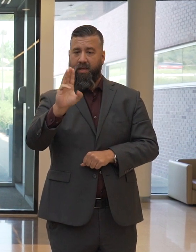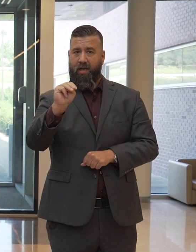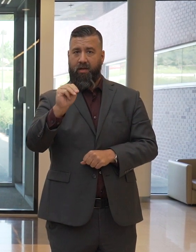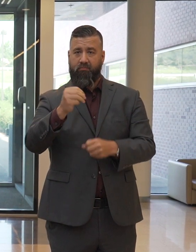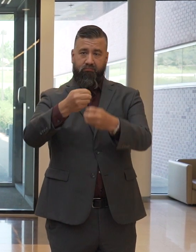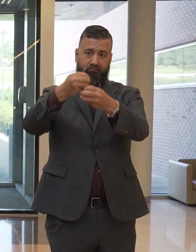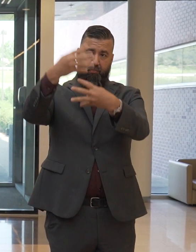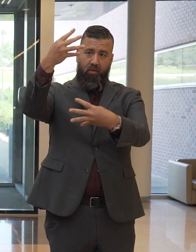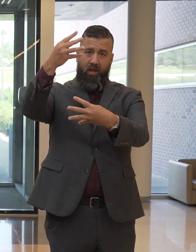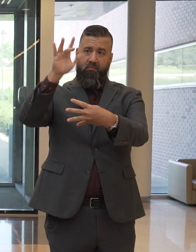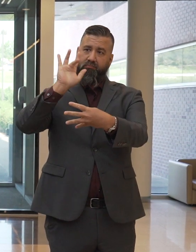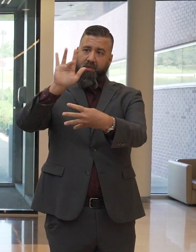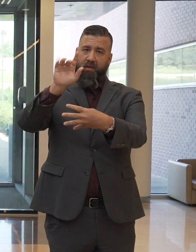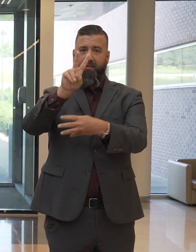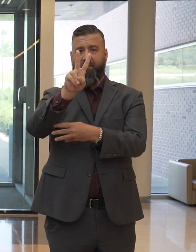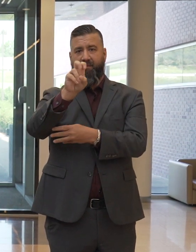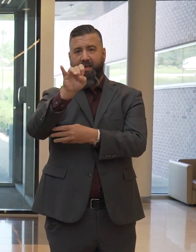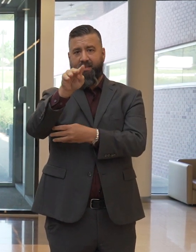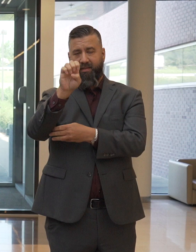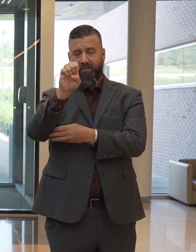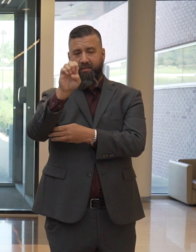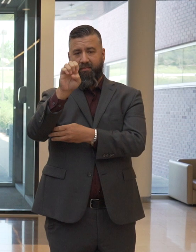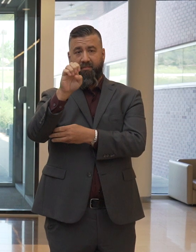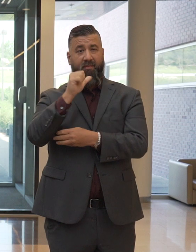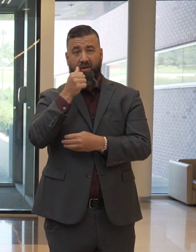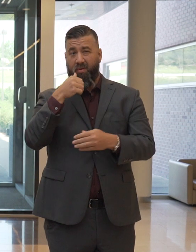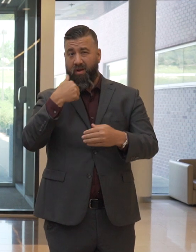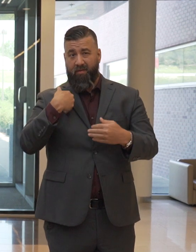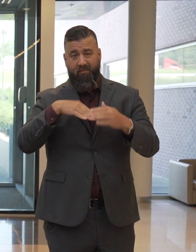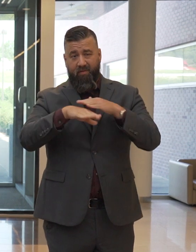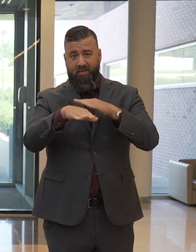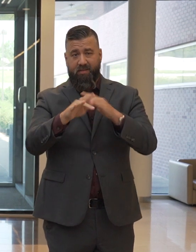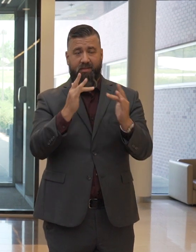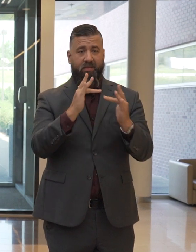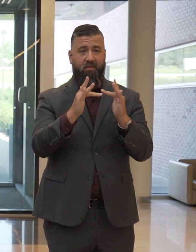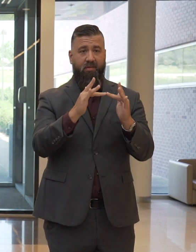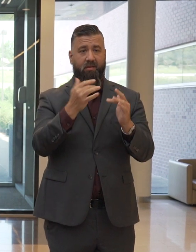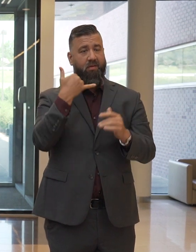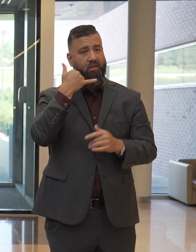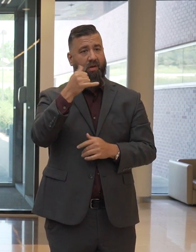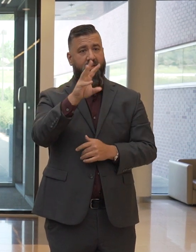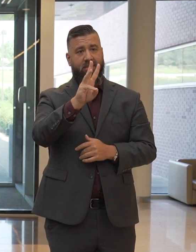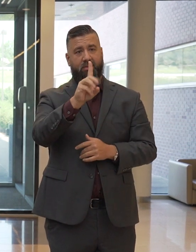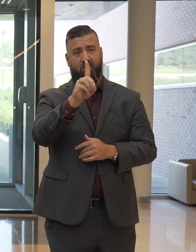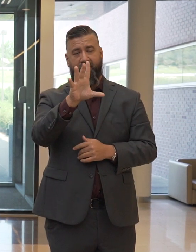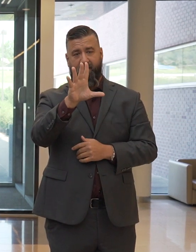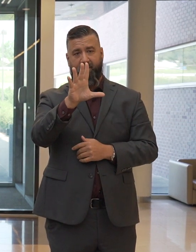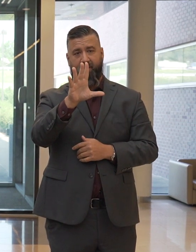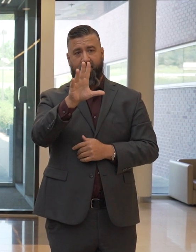on the vaccine tab. Or if you don't have access to the internet, just call